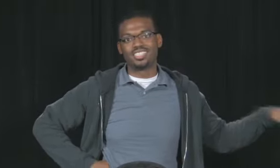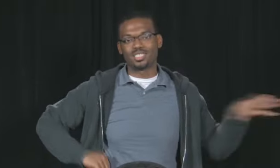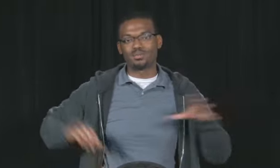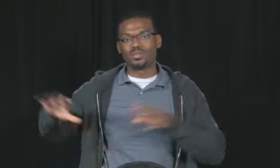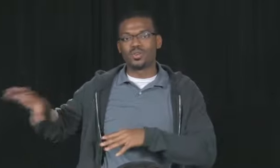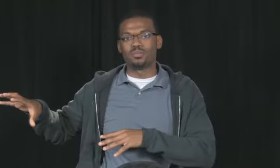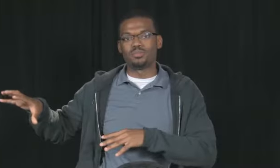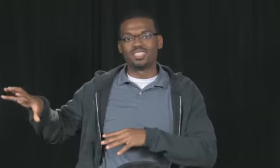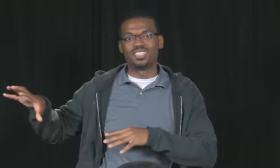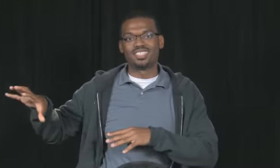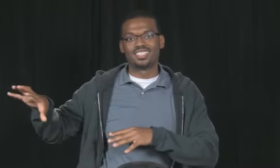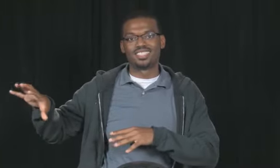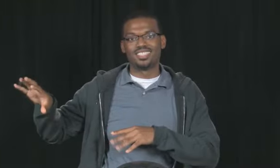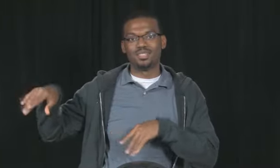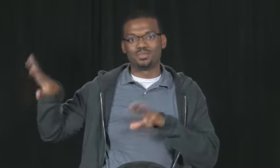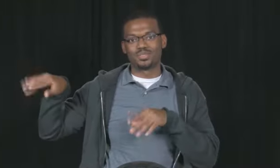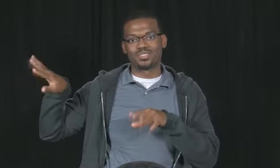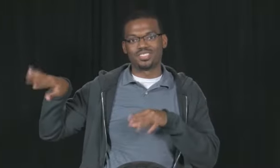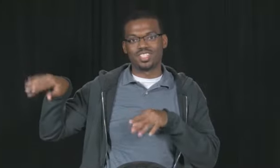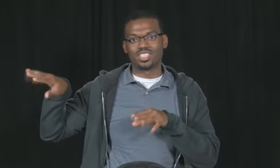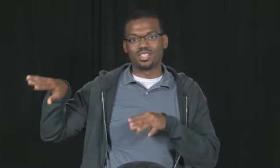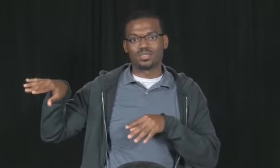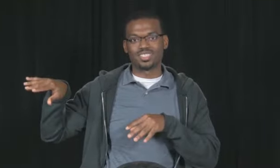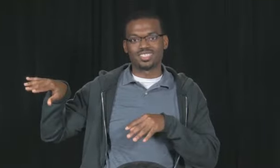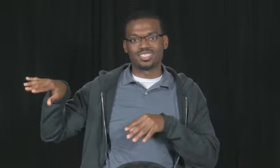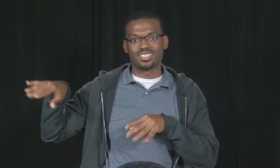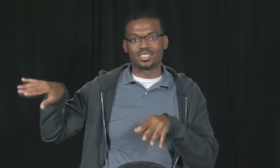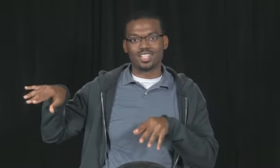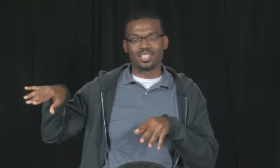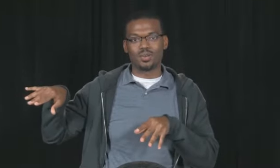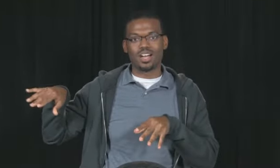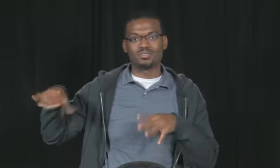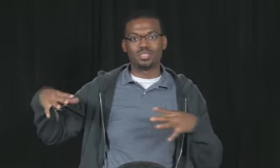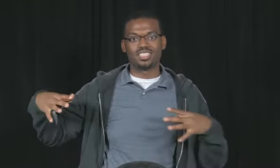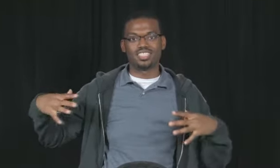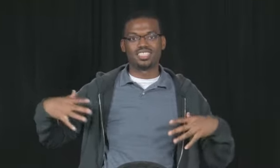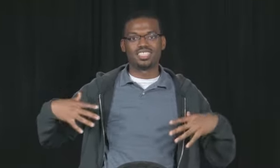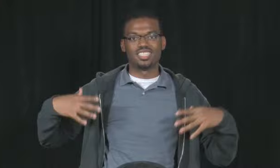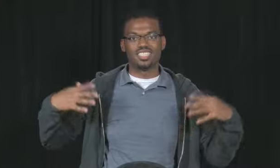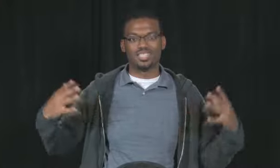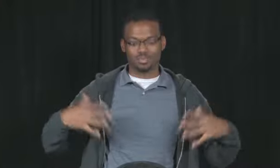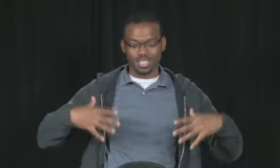takes the form of, on the surface, discrediting your wife, but it's really